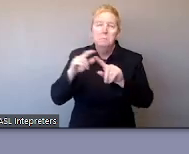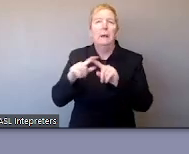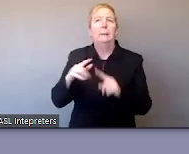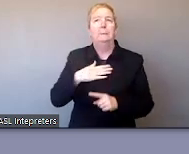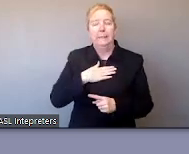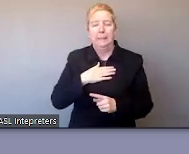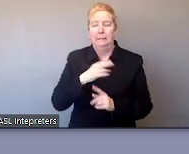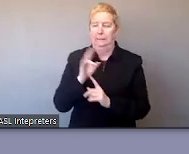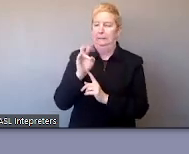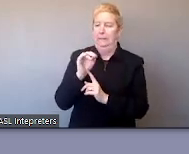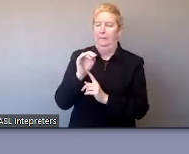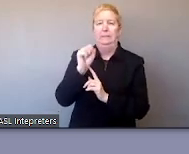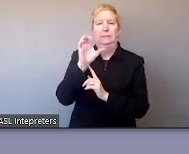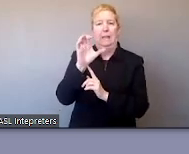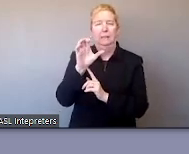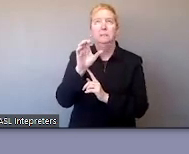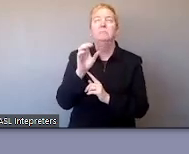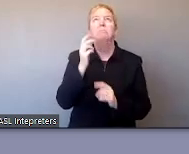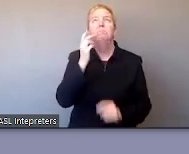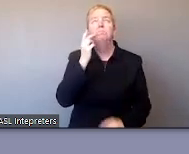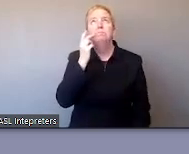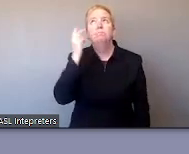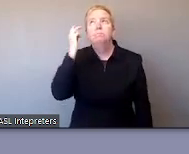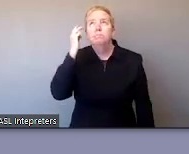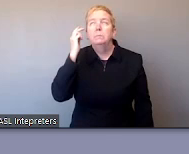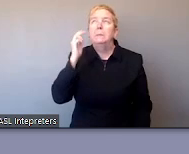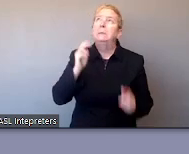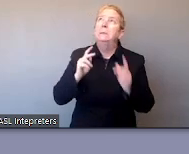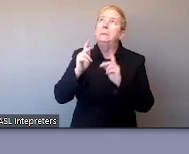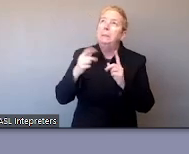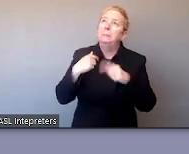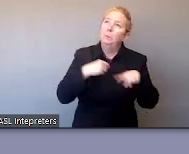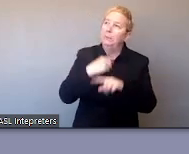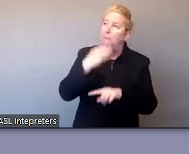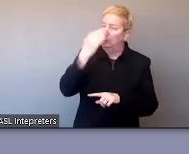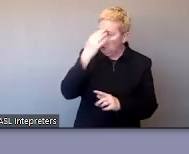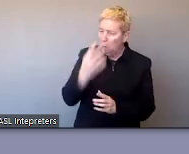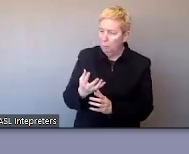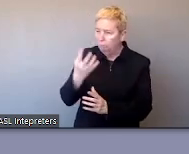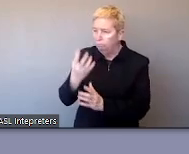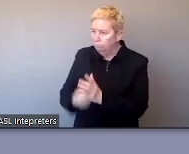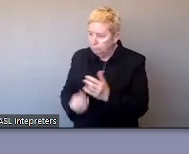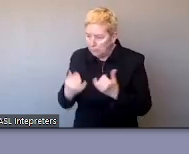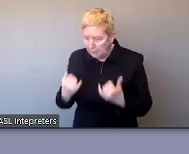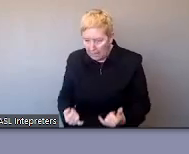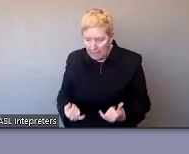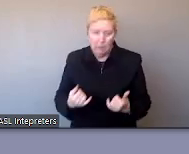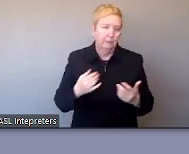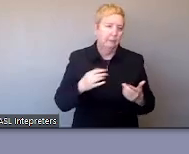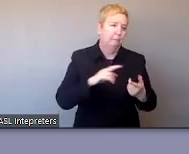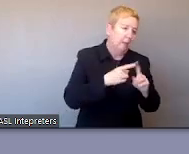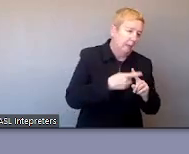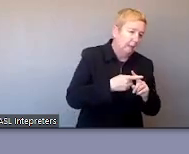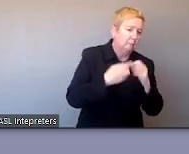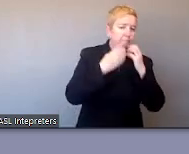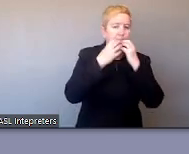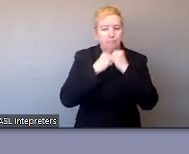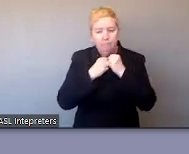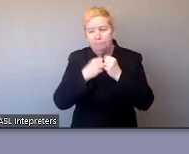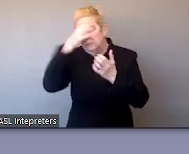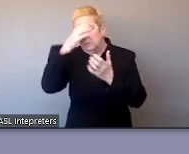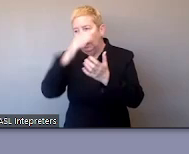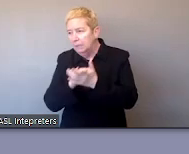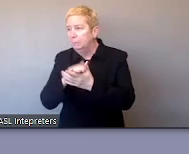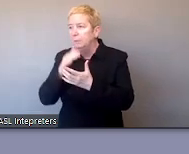us reflecting on people we've known and lost, or friends who've lost loved ones, husbands,